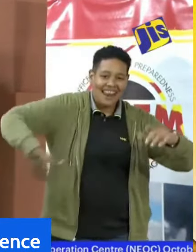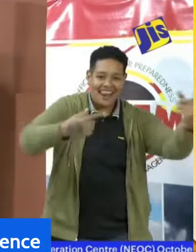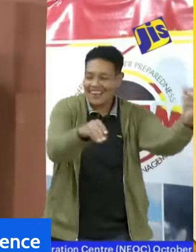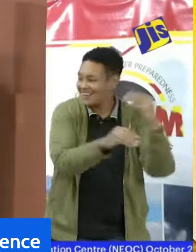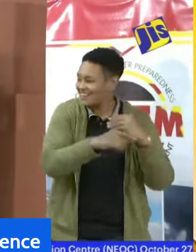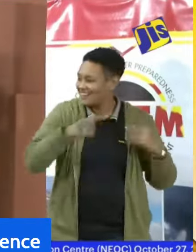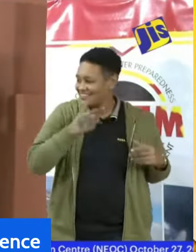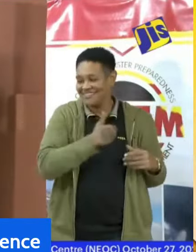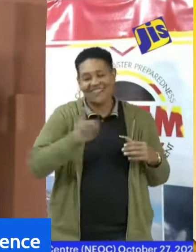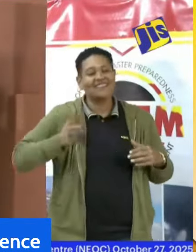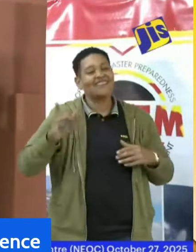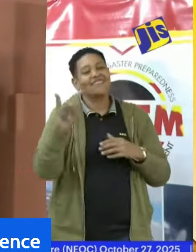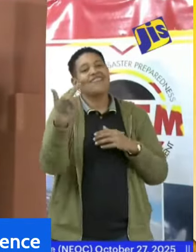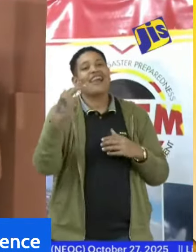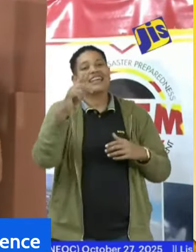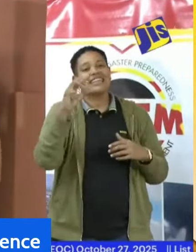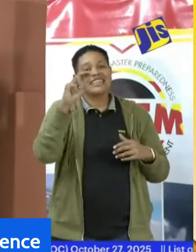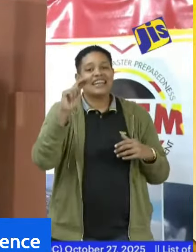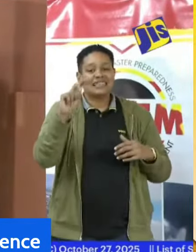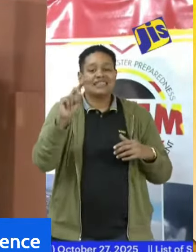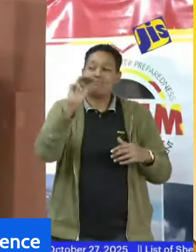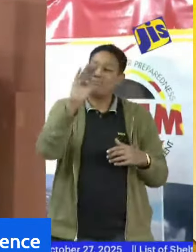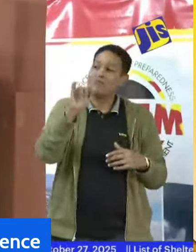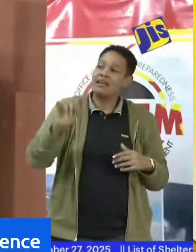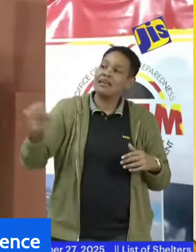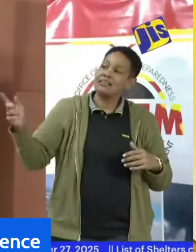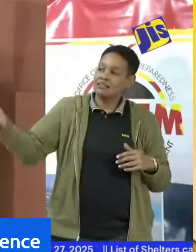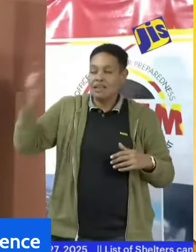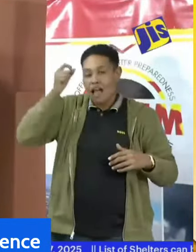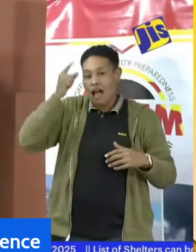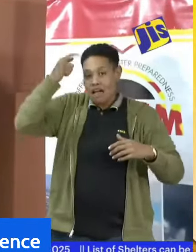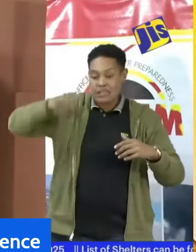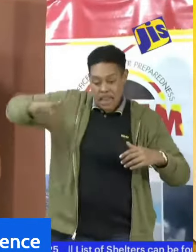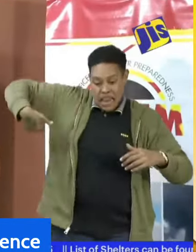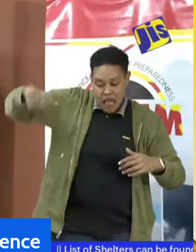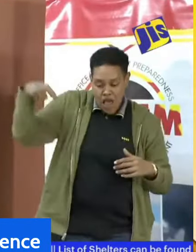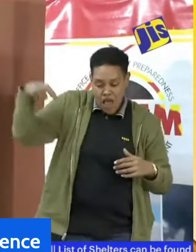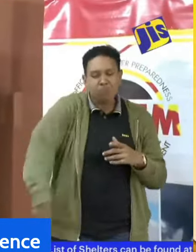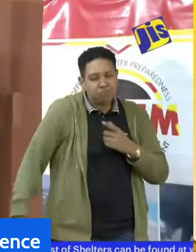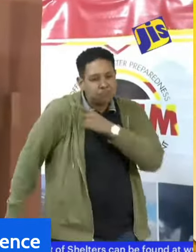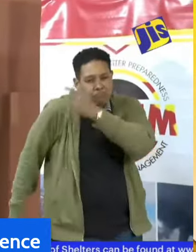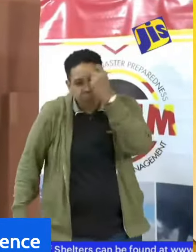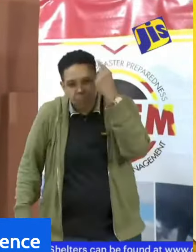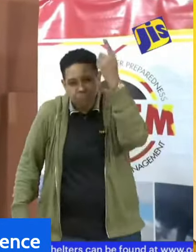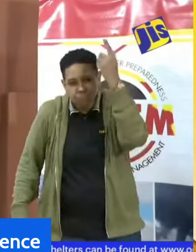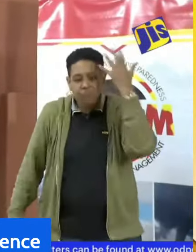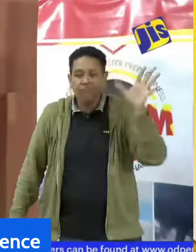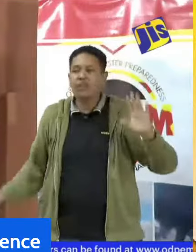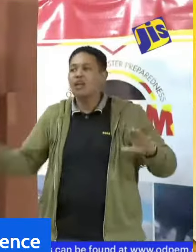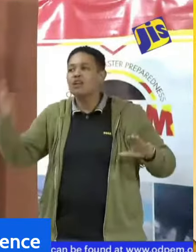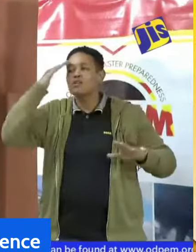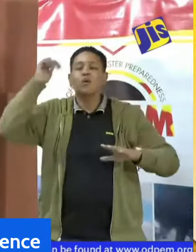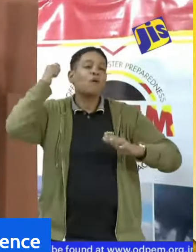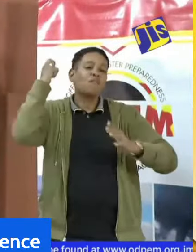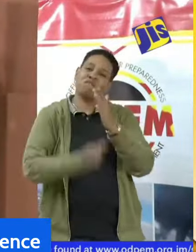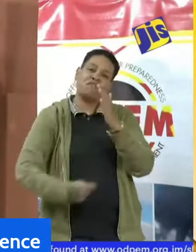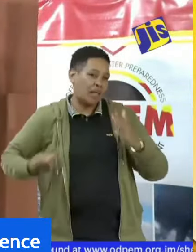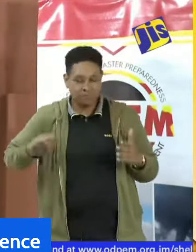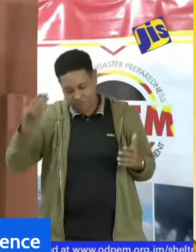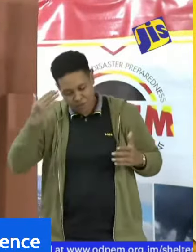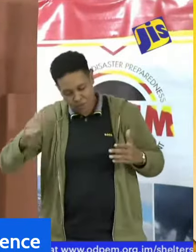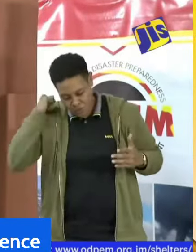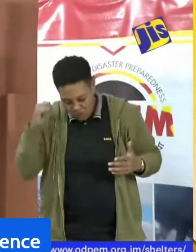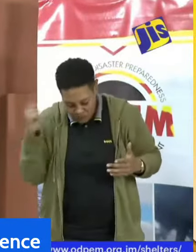my colleague and friend Desmond Mackenzie understands, and I know he won't charge me.